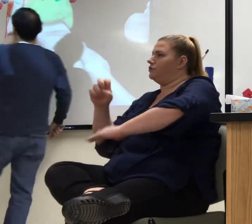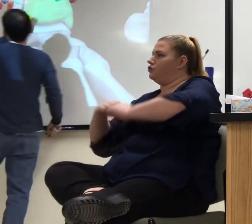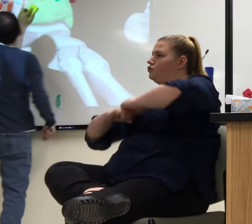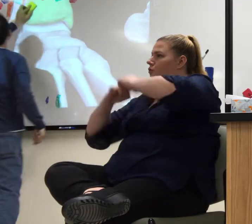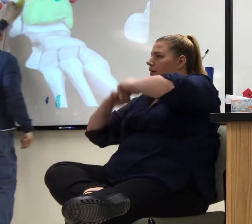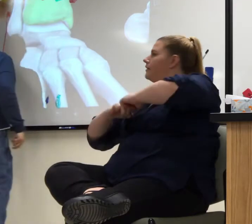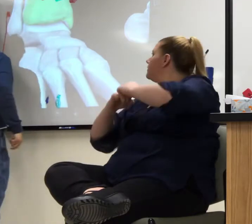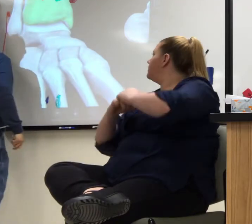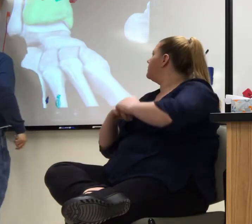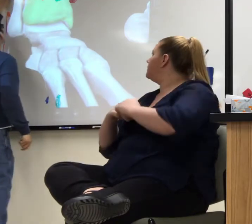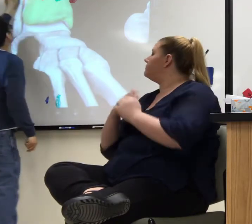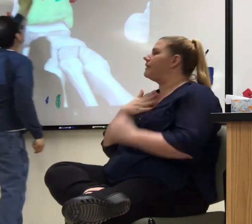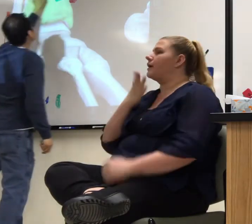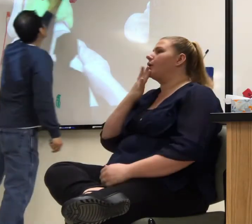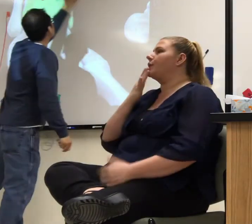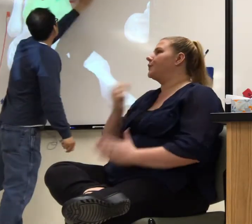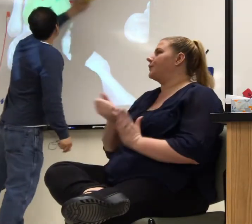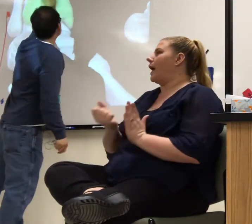colorings here.